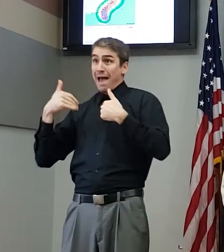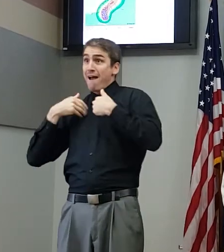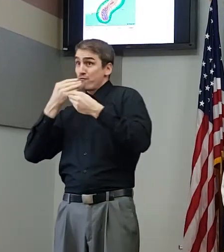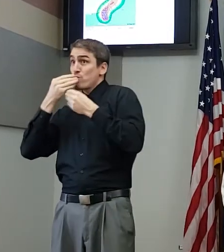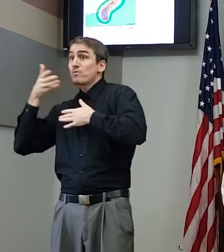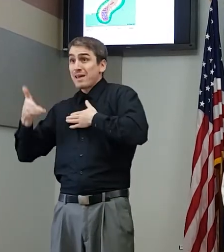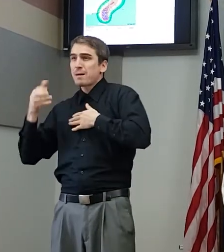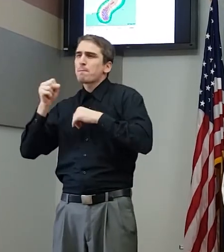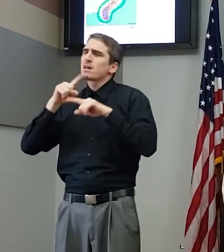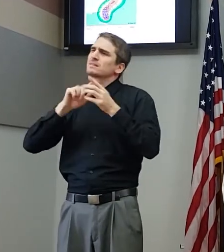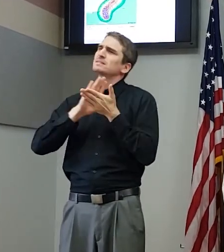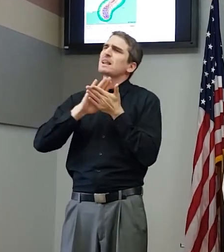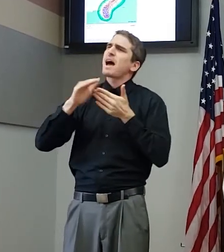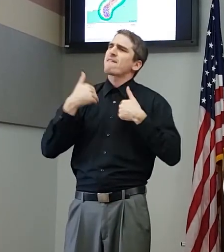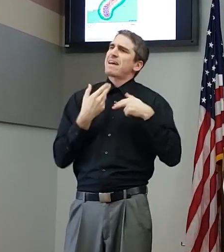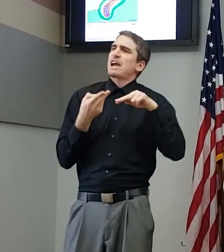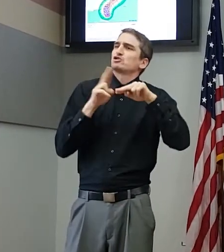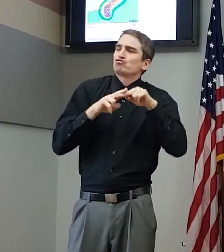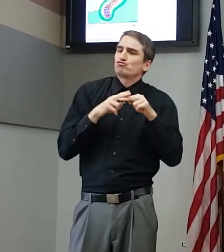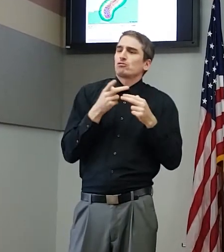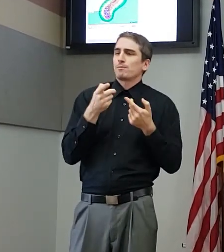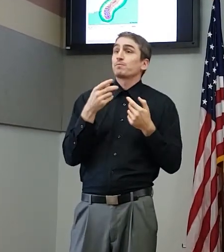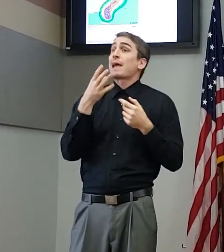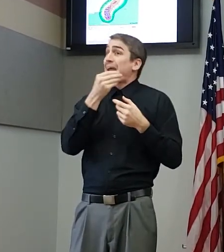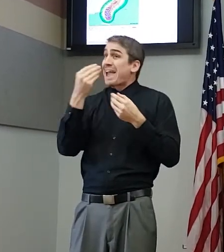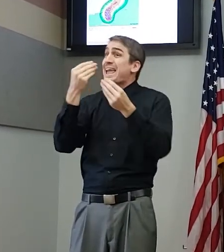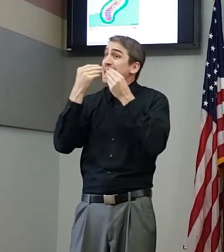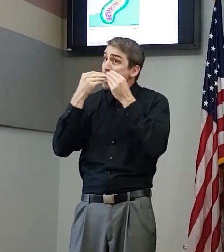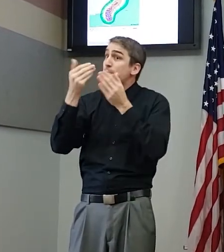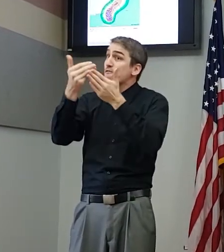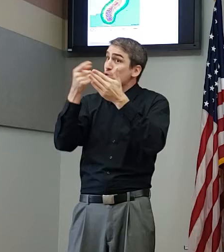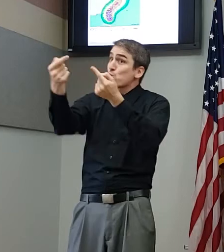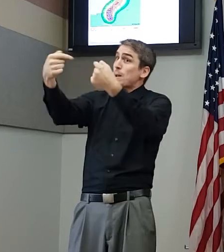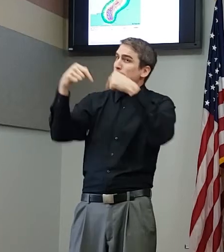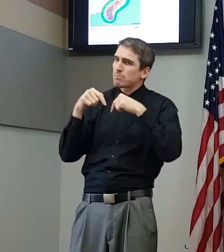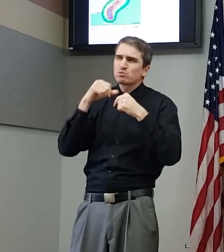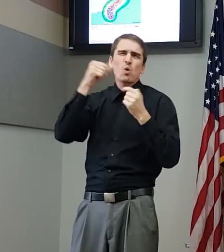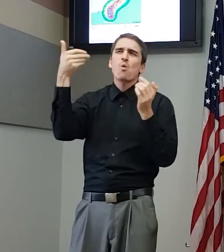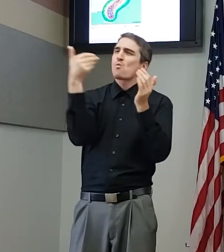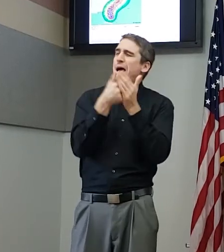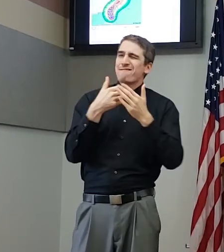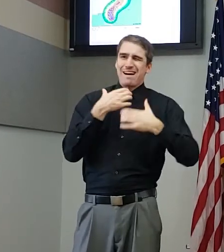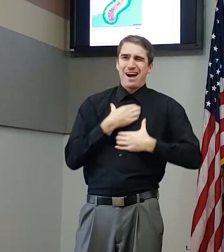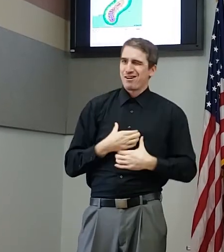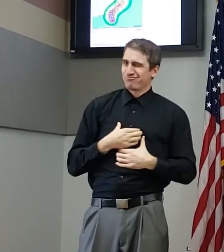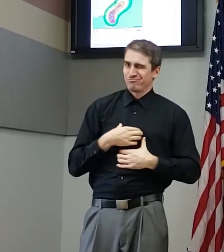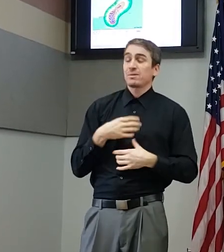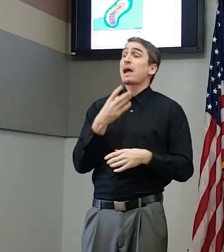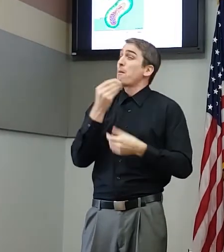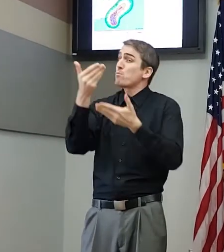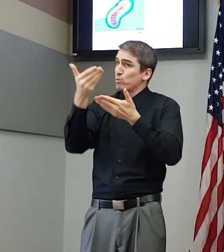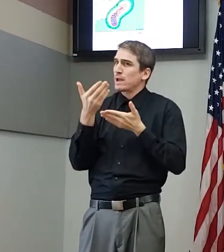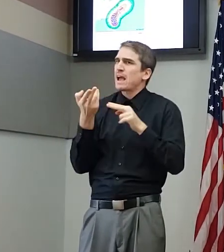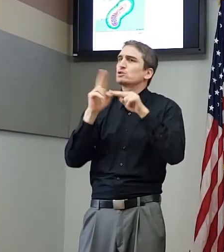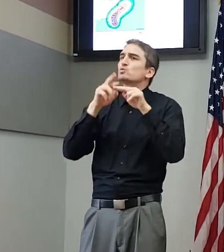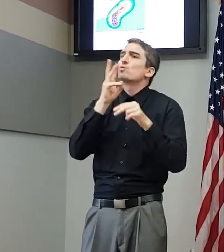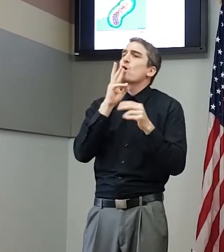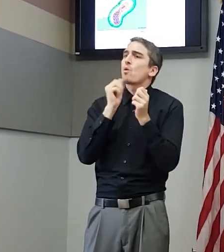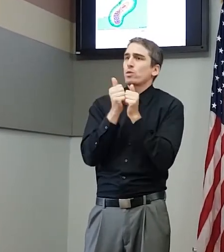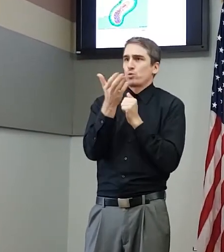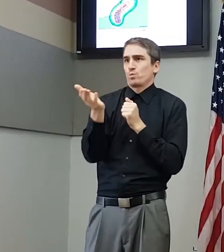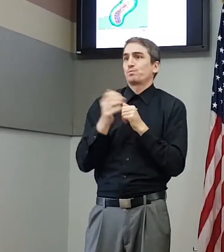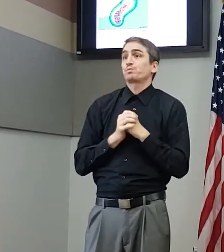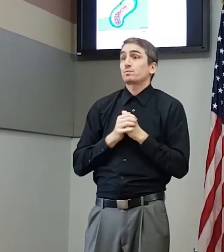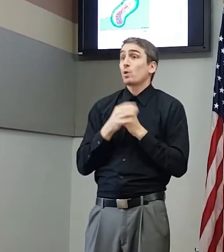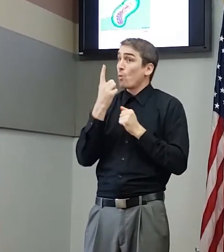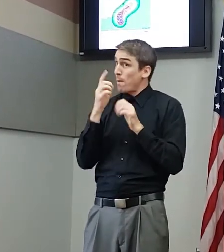hand. Eat a meal before you come to the shelter as well, so that you don't arrive hungry. Bring some additional water with you as well. And of course, one